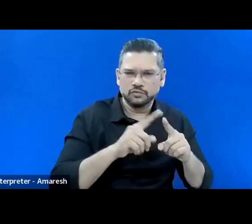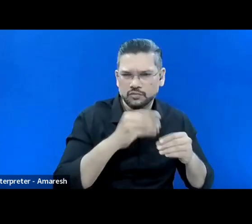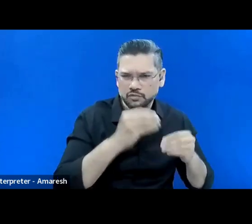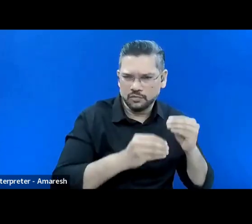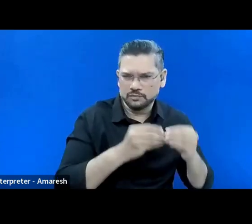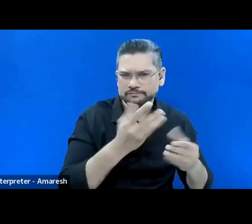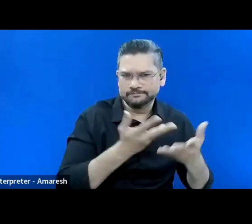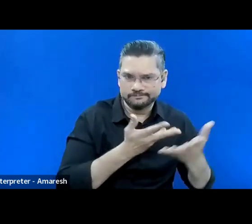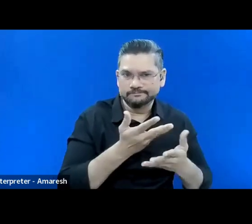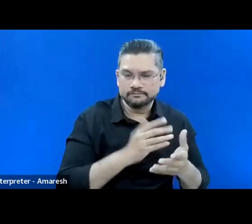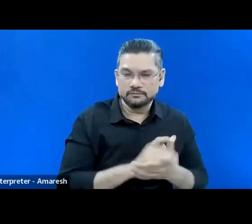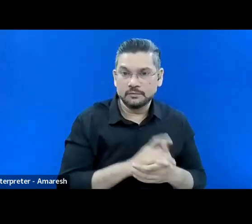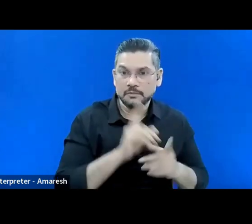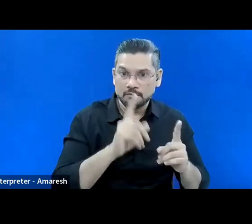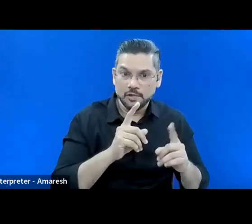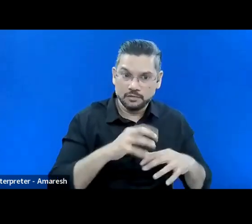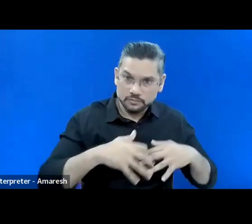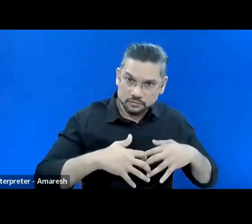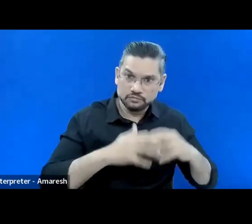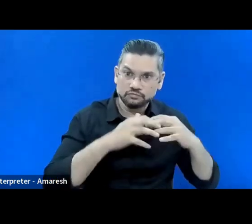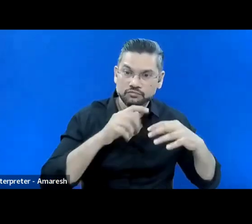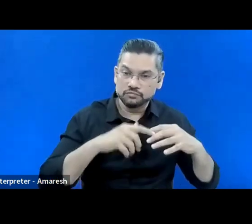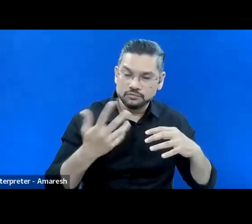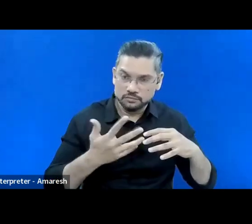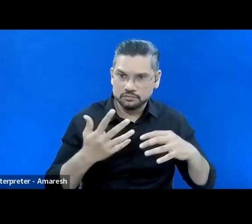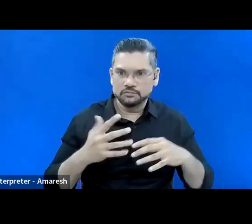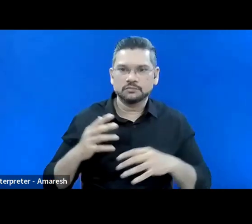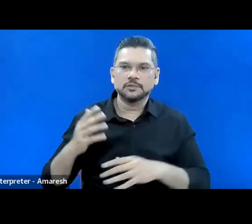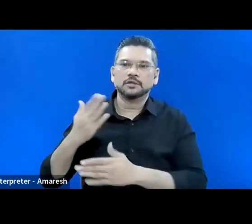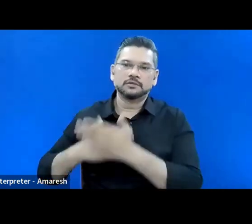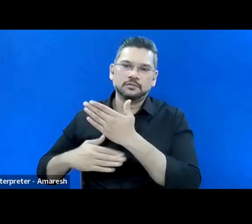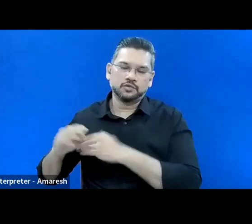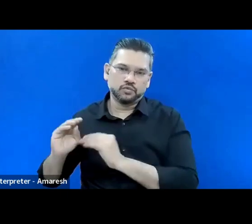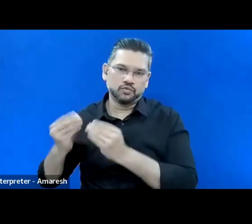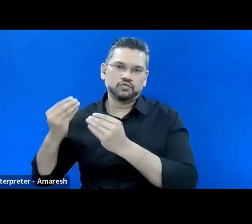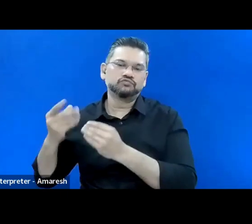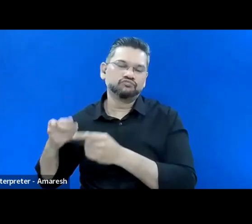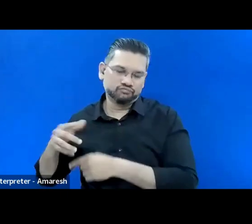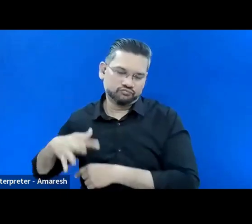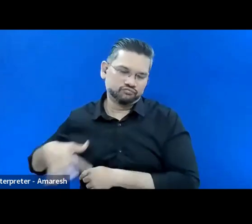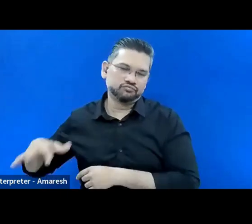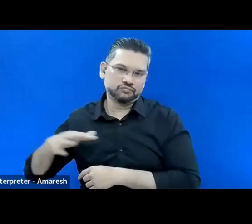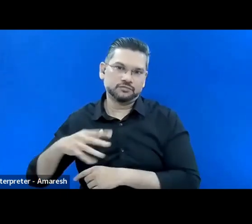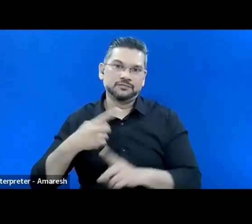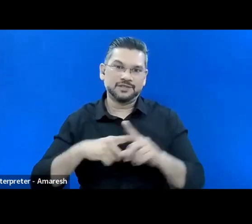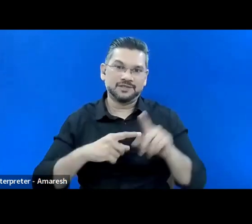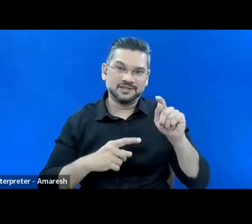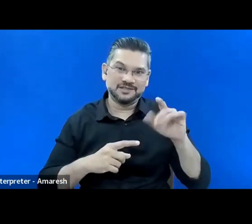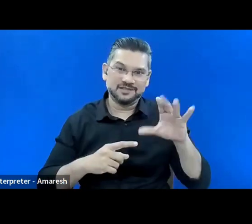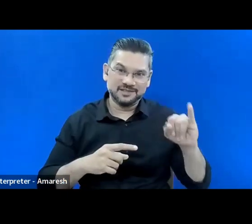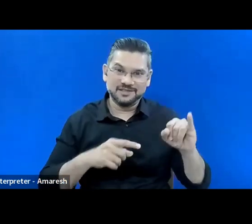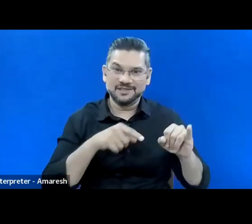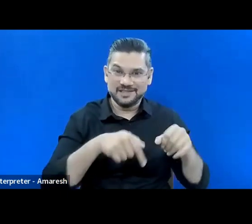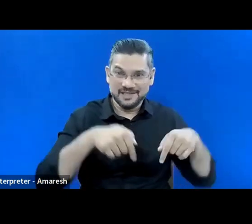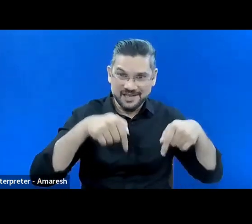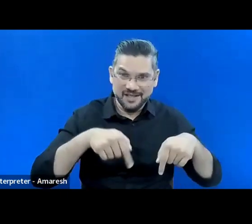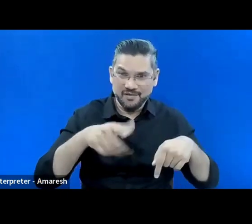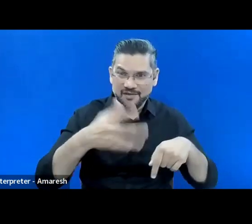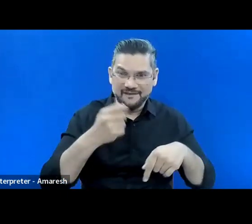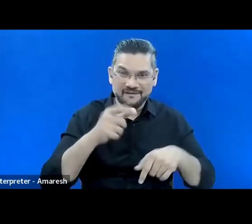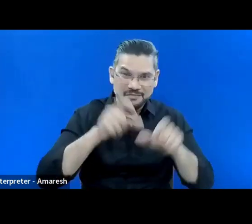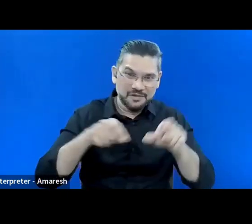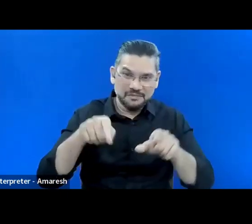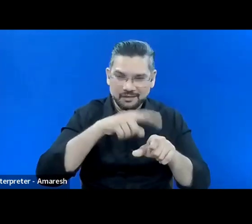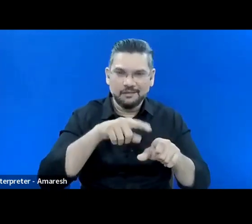involved or was led by youth with disabilities, including youth from the TCI network who are actually on this call today.